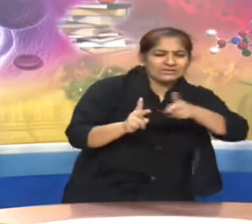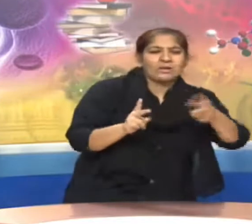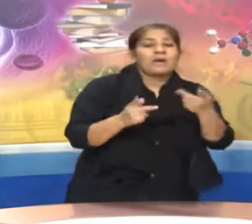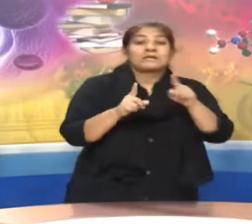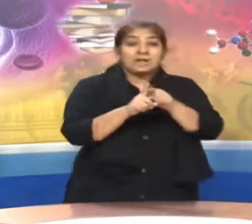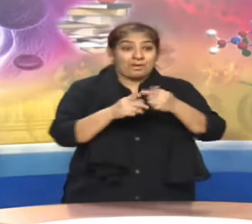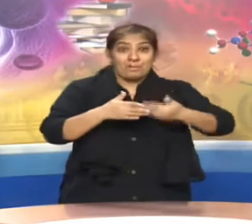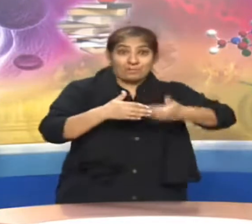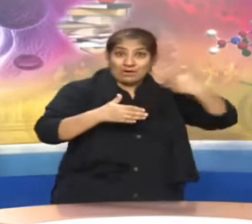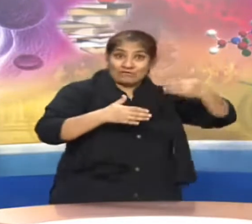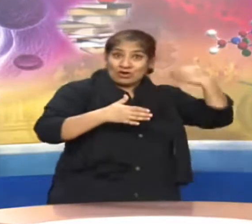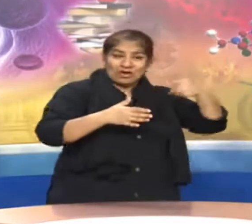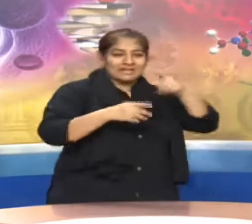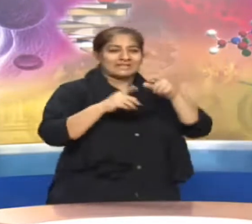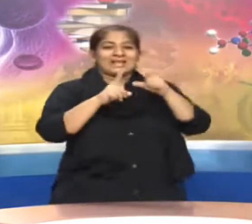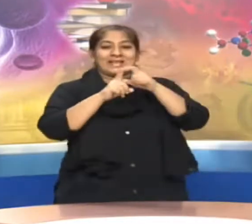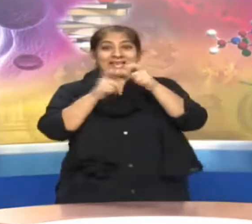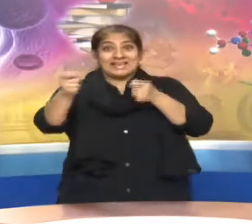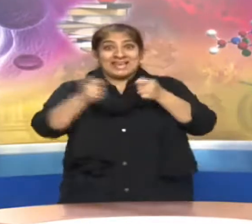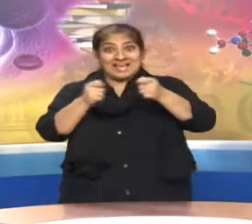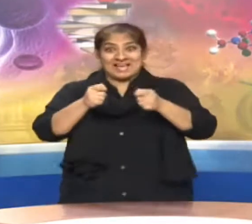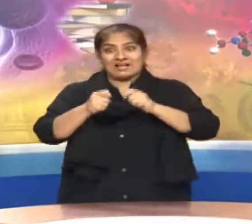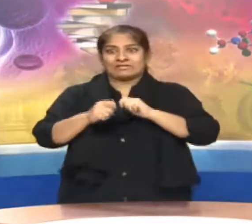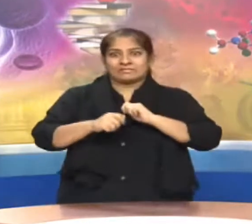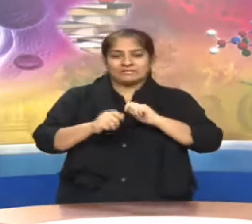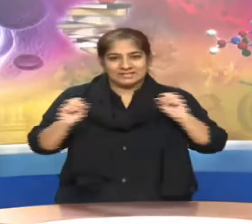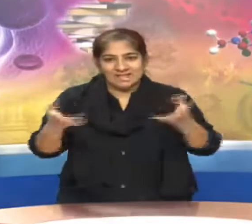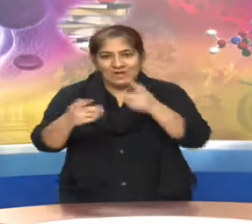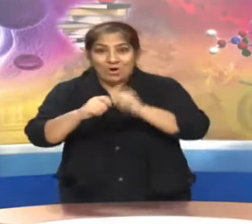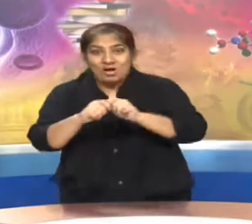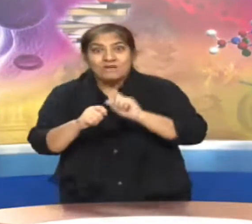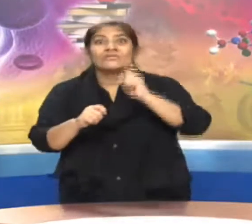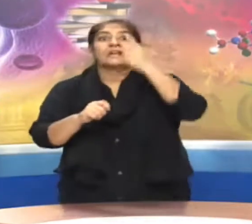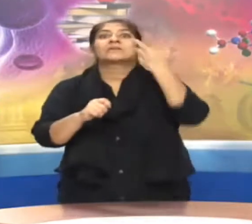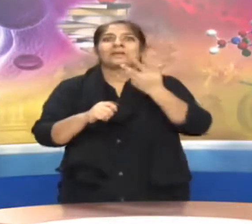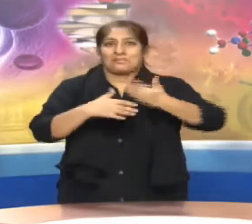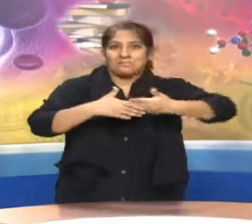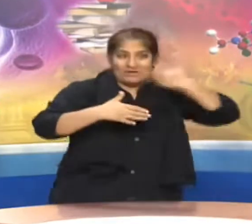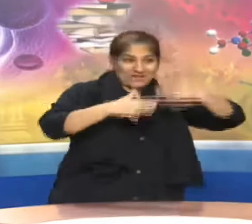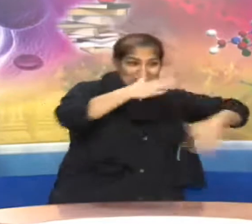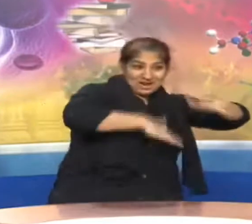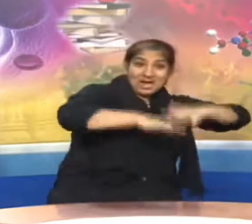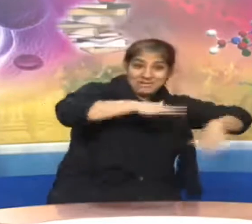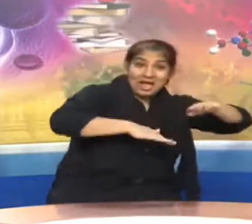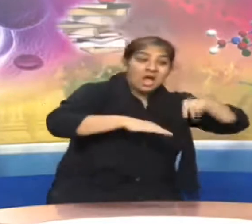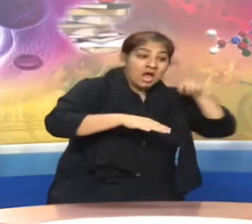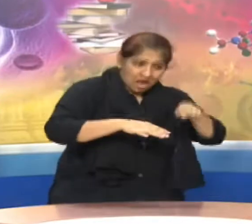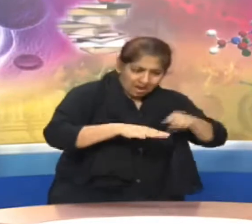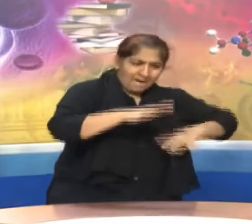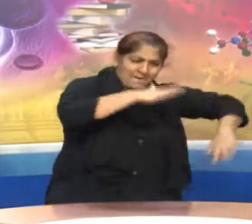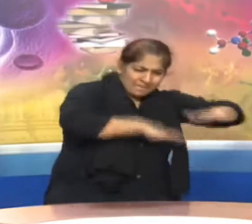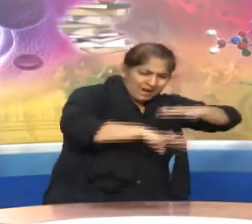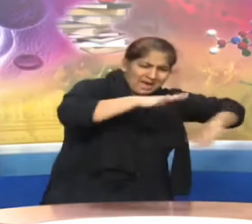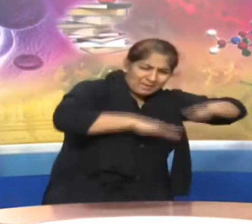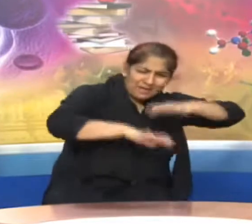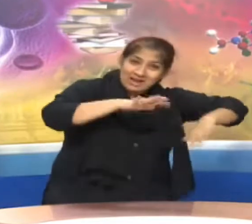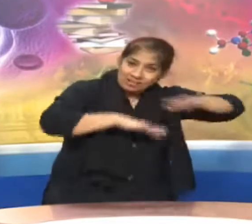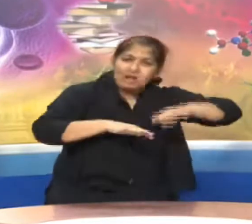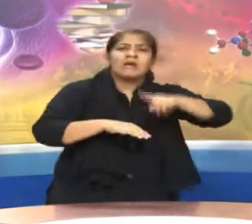Planning, just there are some changes which are needed to facilitate our work. We make